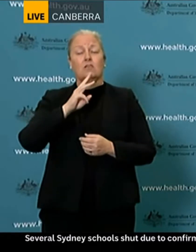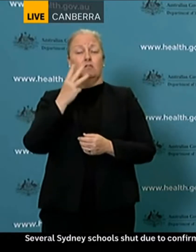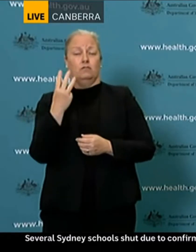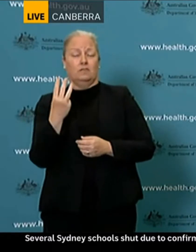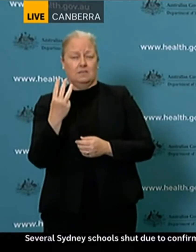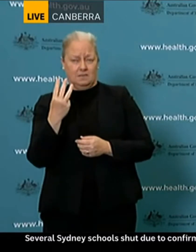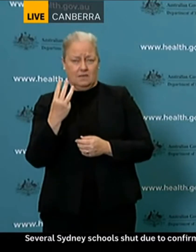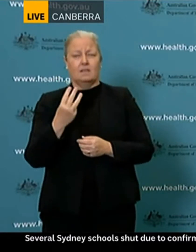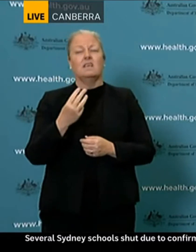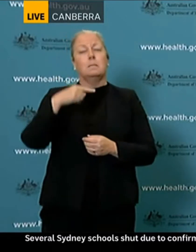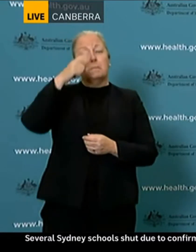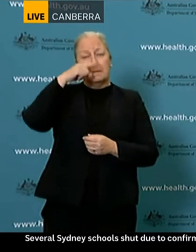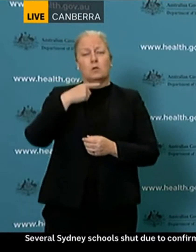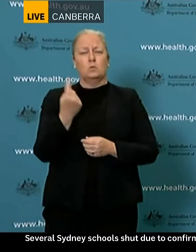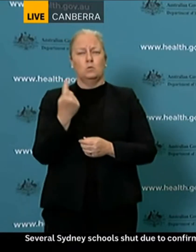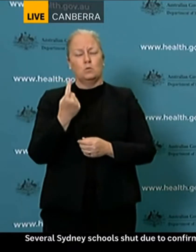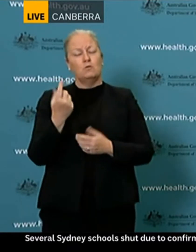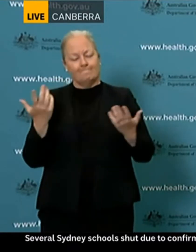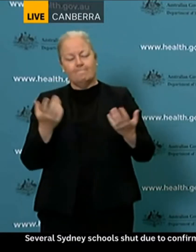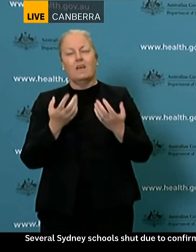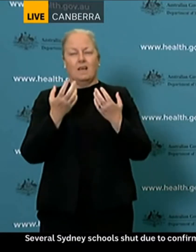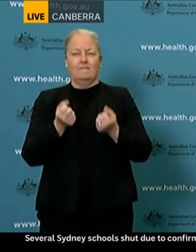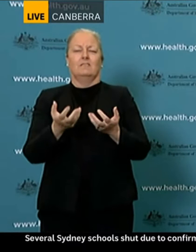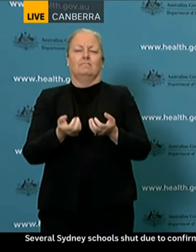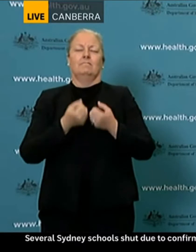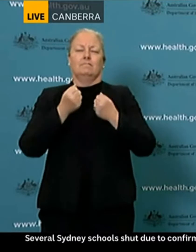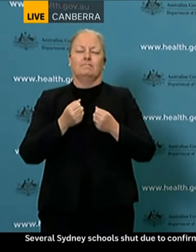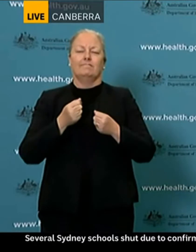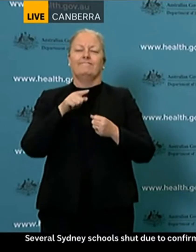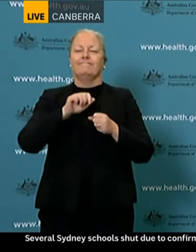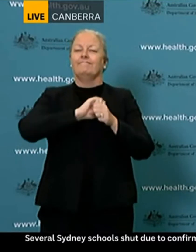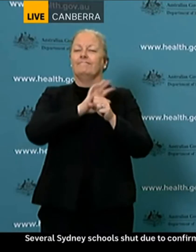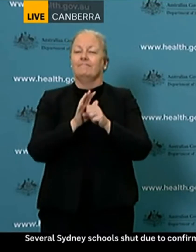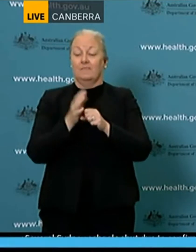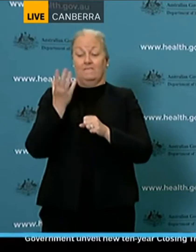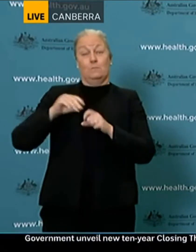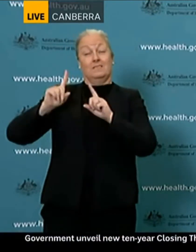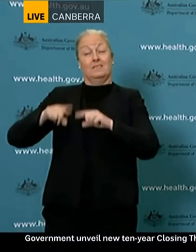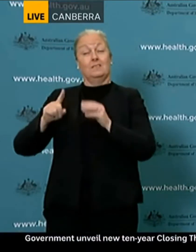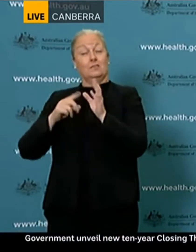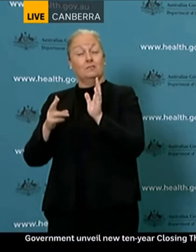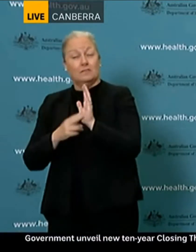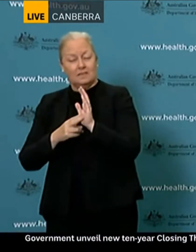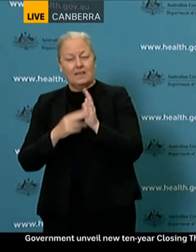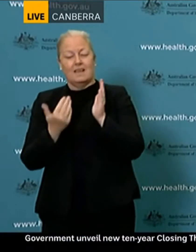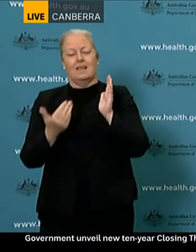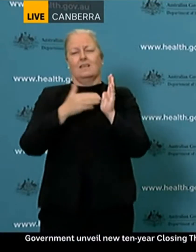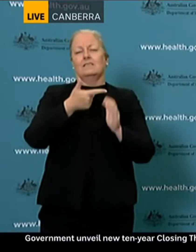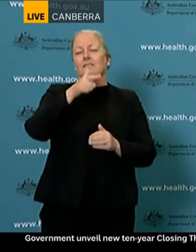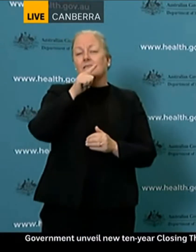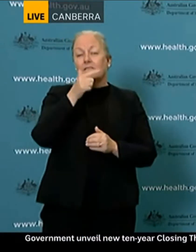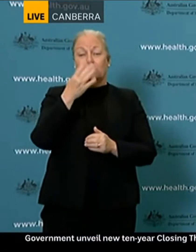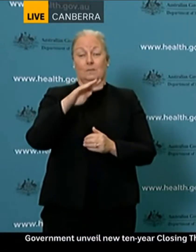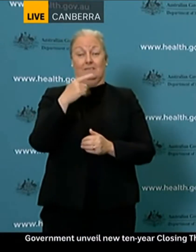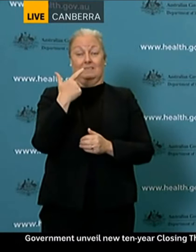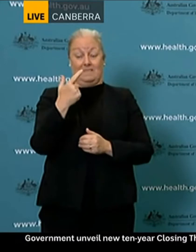16,303 patients have been confirmed now since the start of the pandemic in January, with an extra